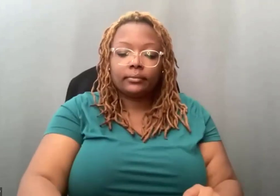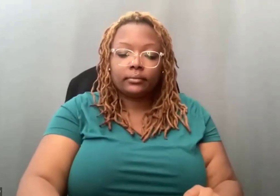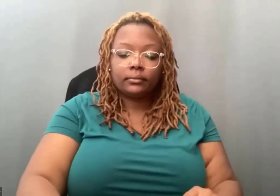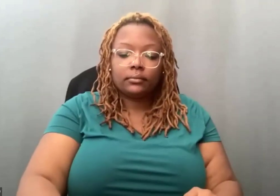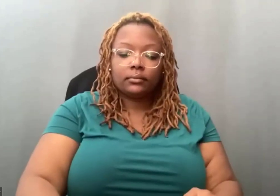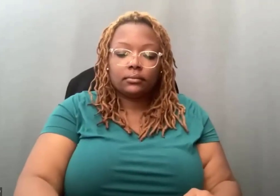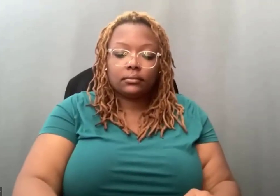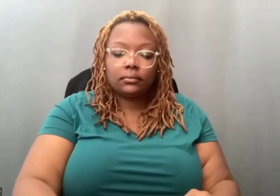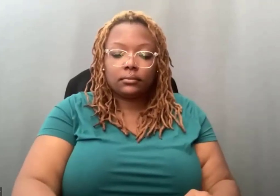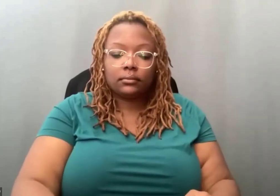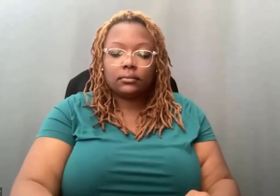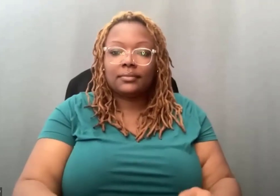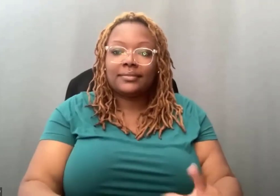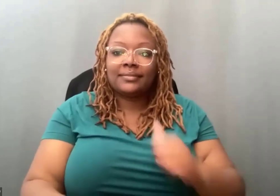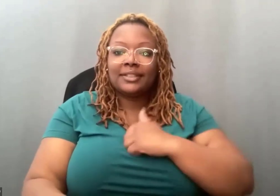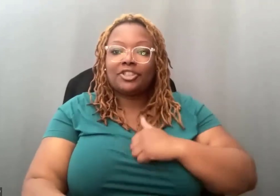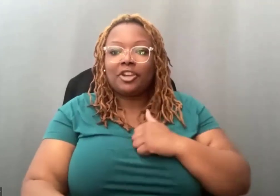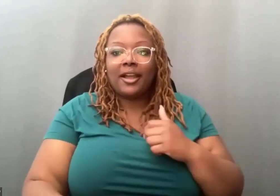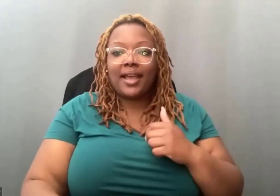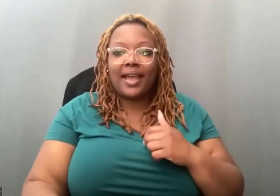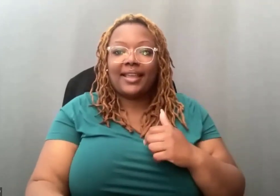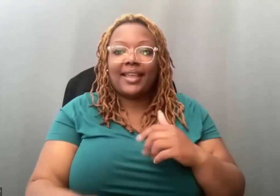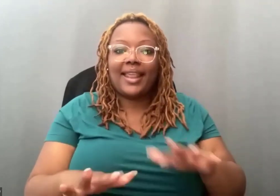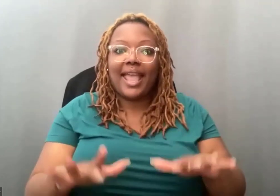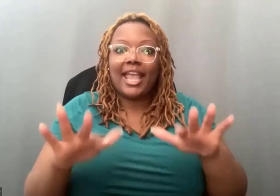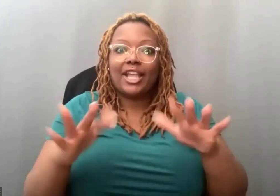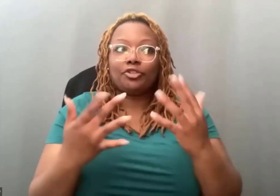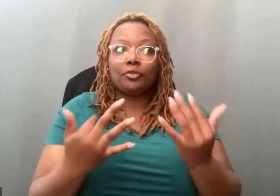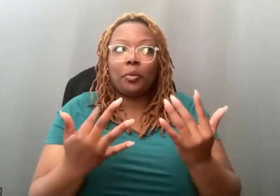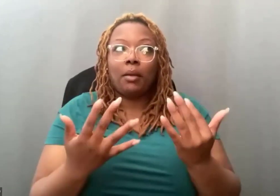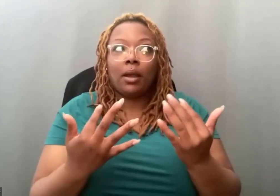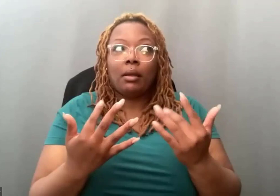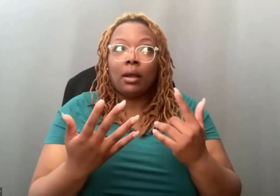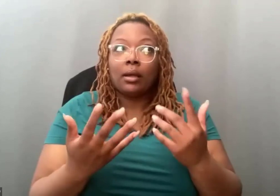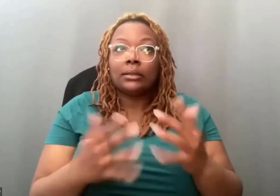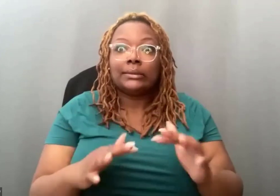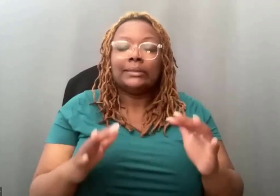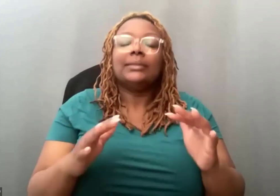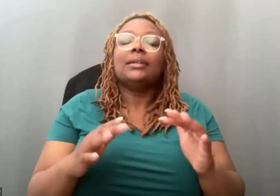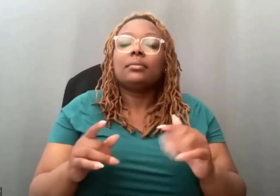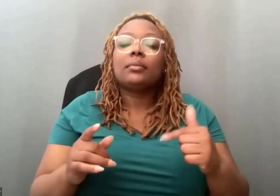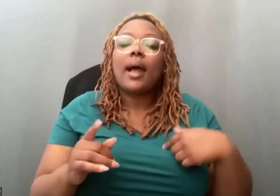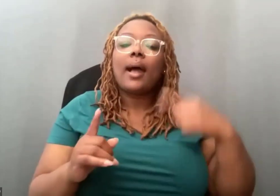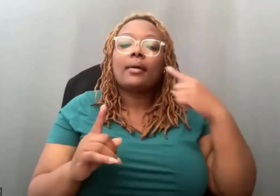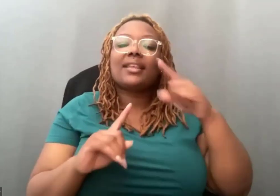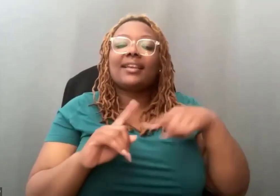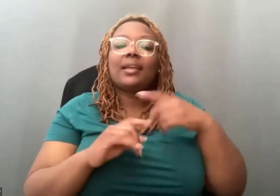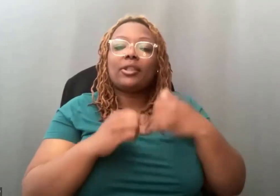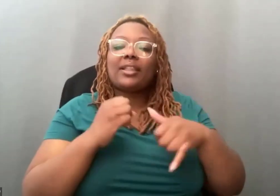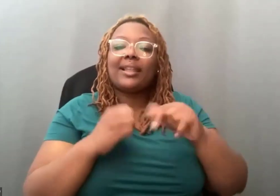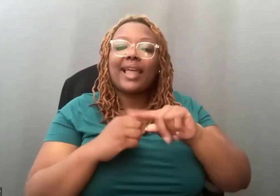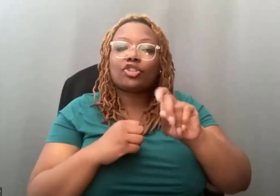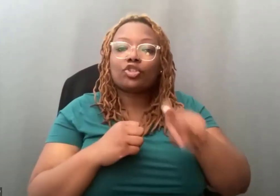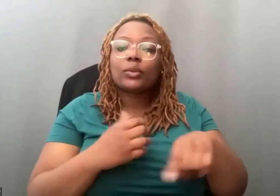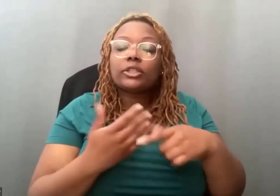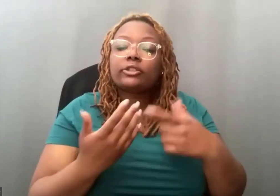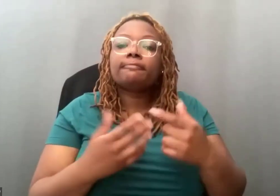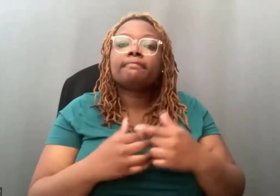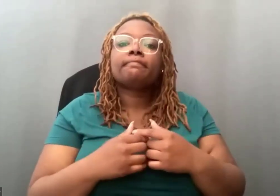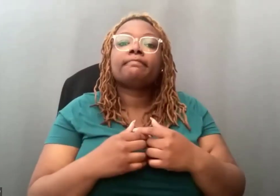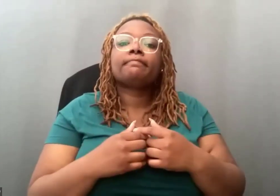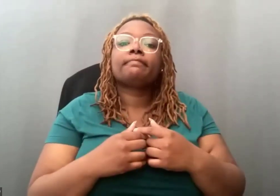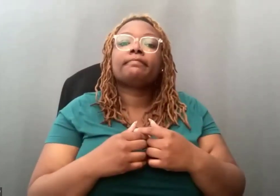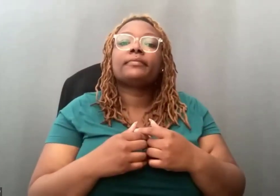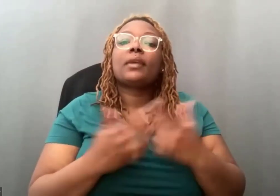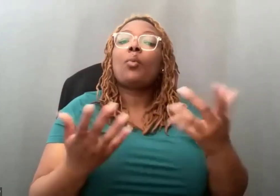Sorry, I get really anxious sitting with wait times. But what I was thinking about for the very last question, with